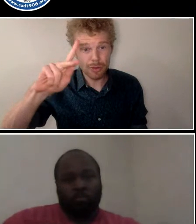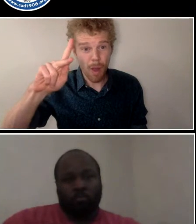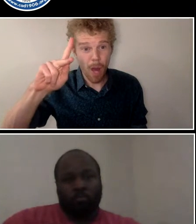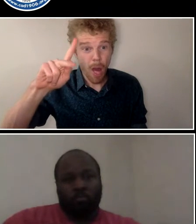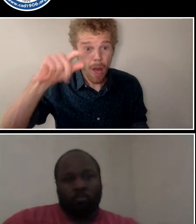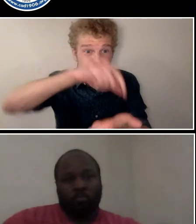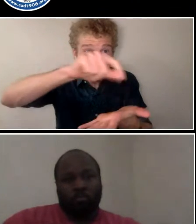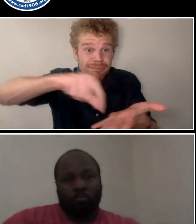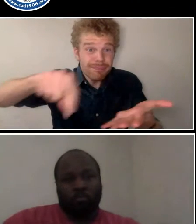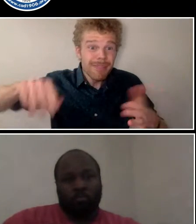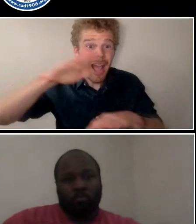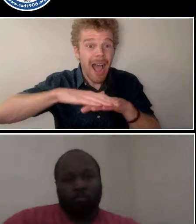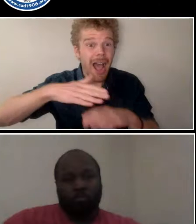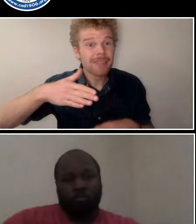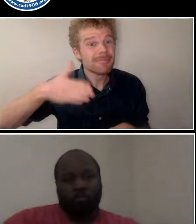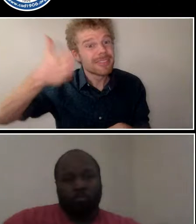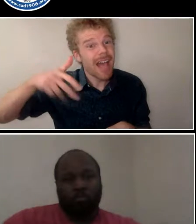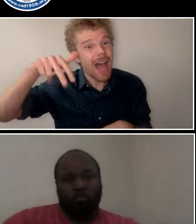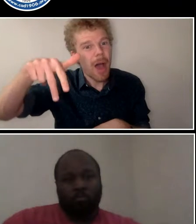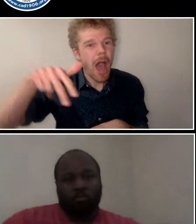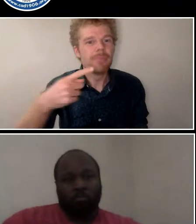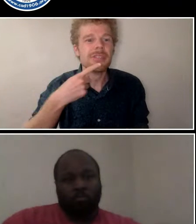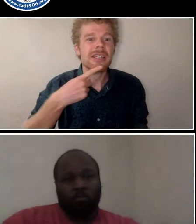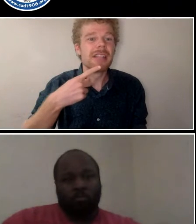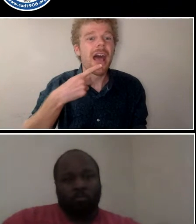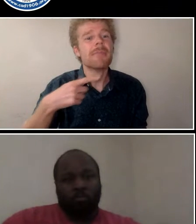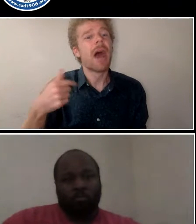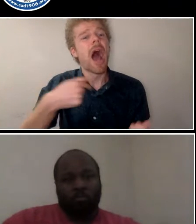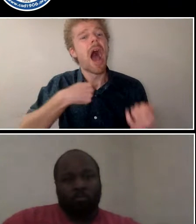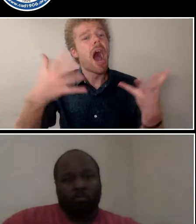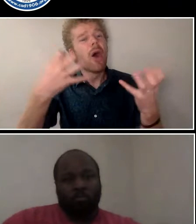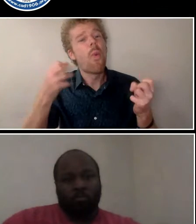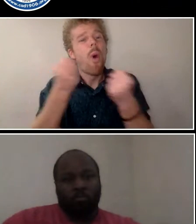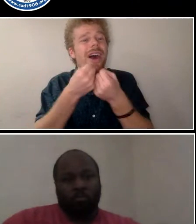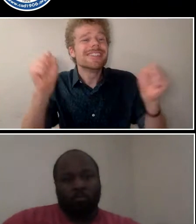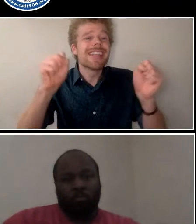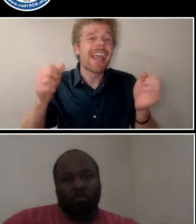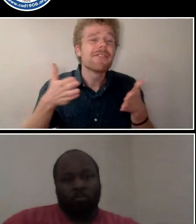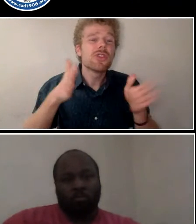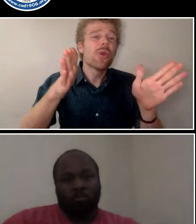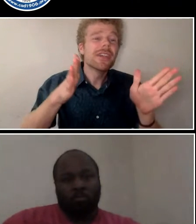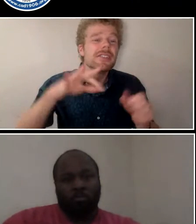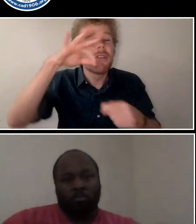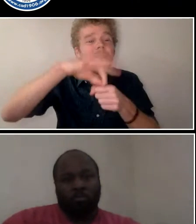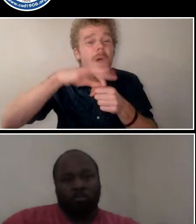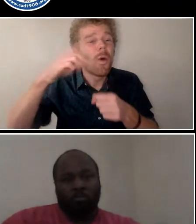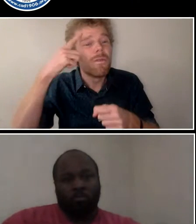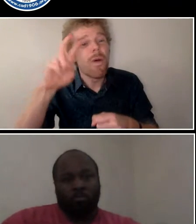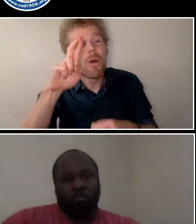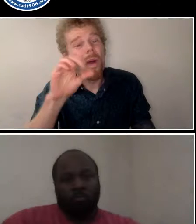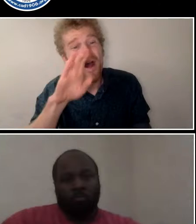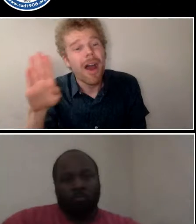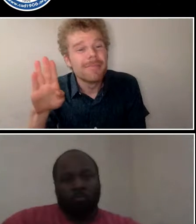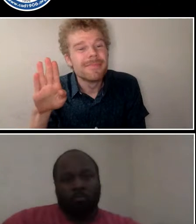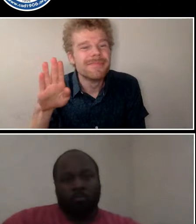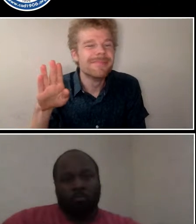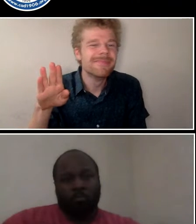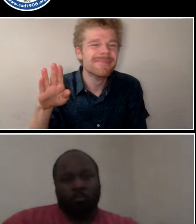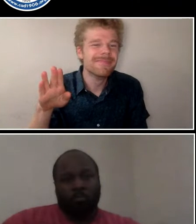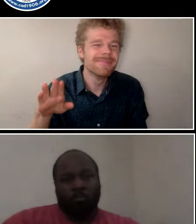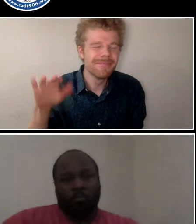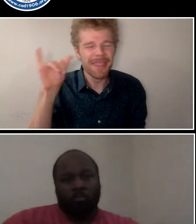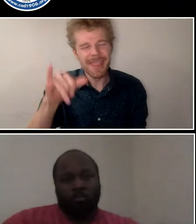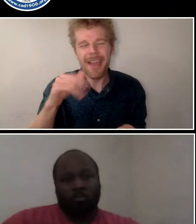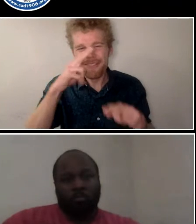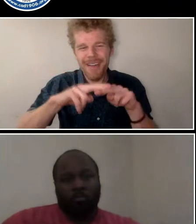A number of folks in my area who were supporting my campaign decided to use chalk to